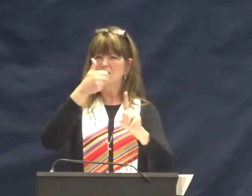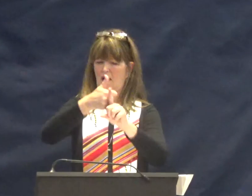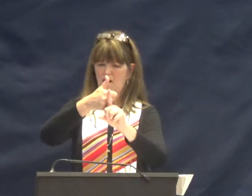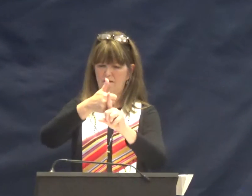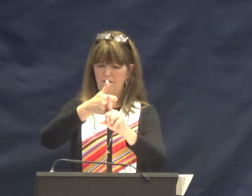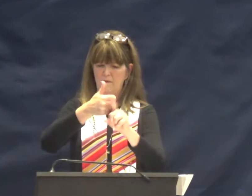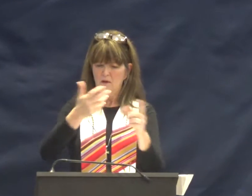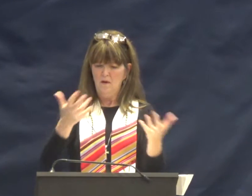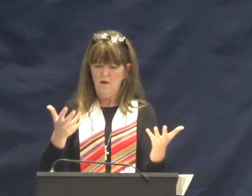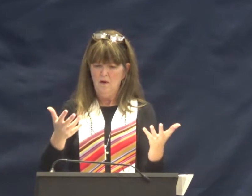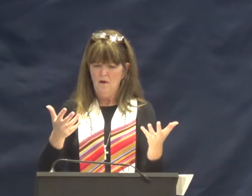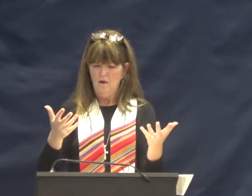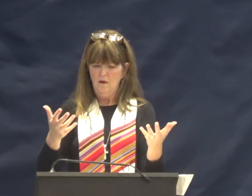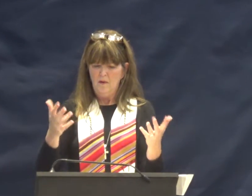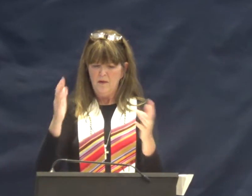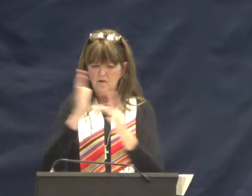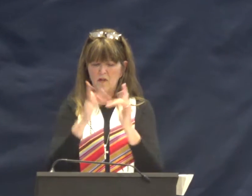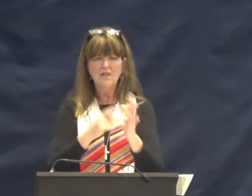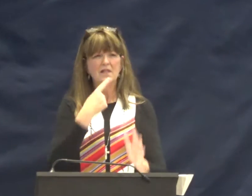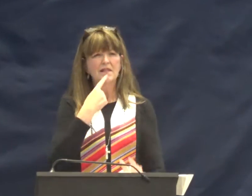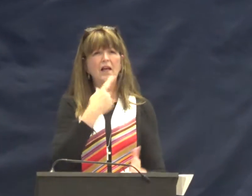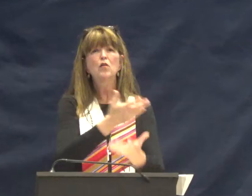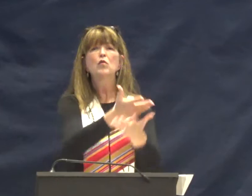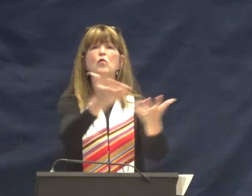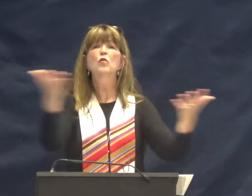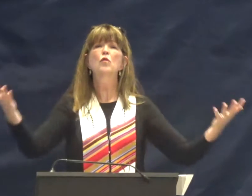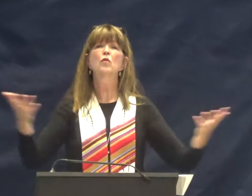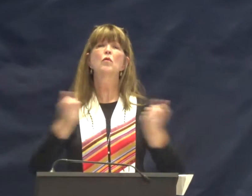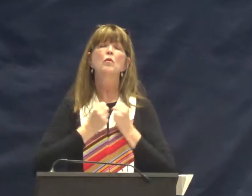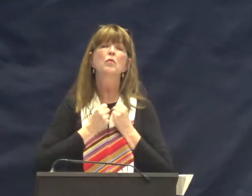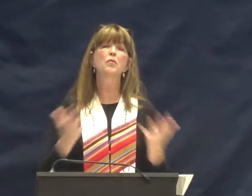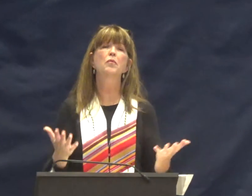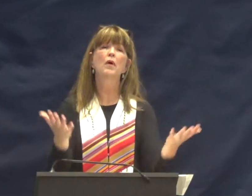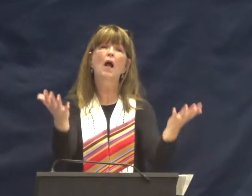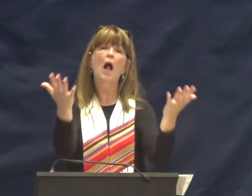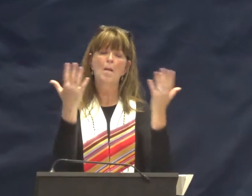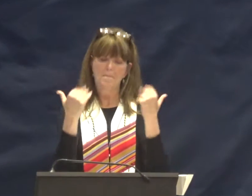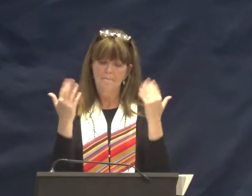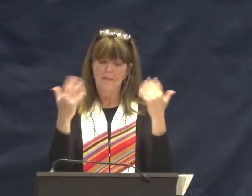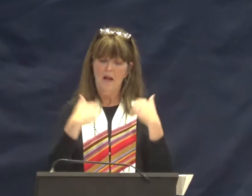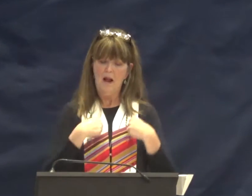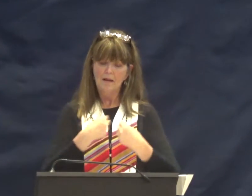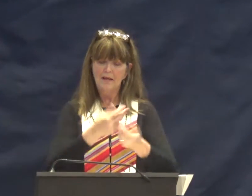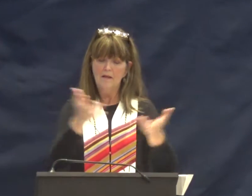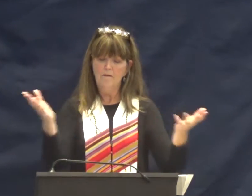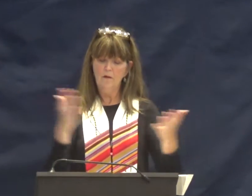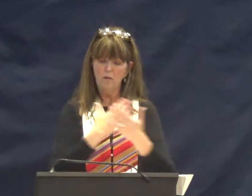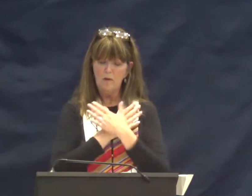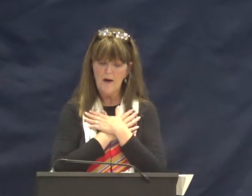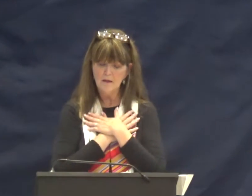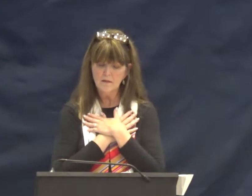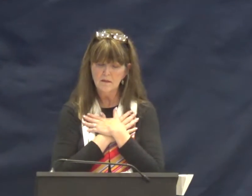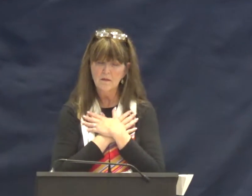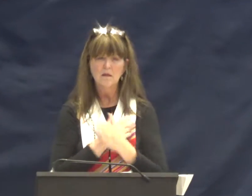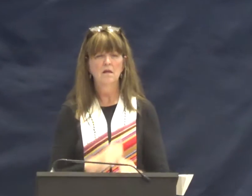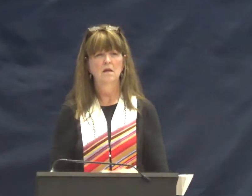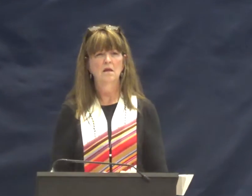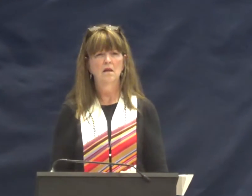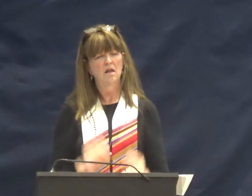love your neighbor as you love yourself. Jesus said, all of you who are weary and heavy laden, come